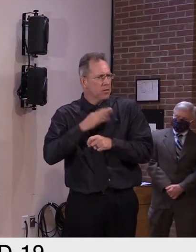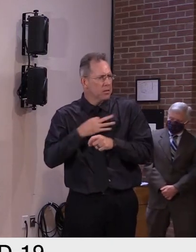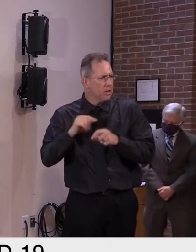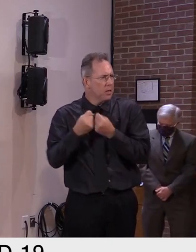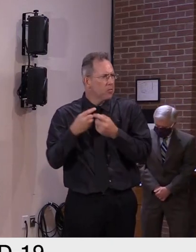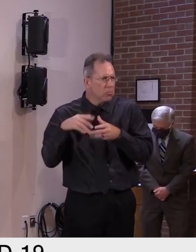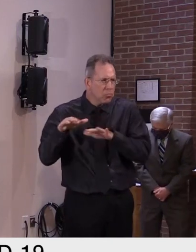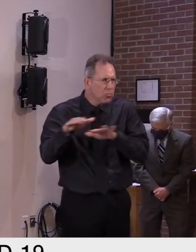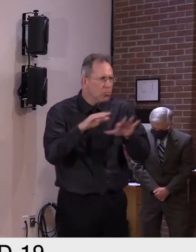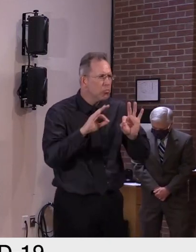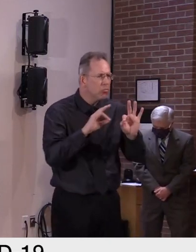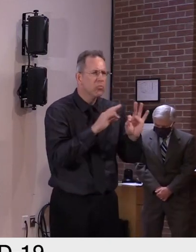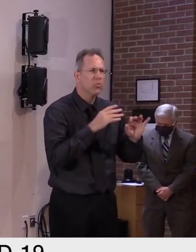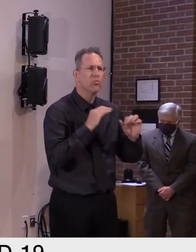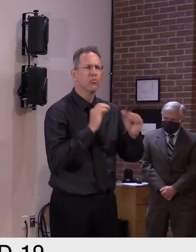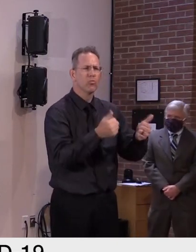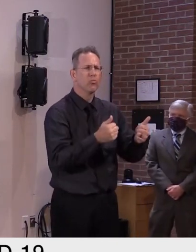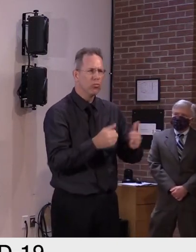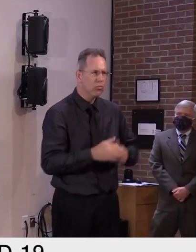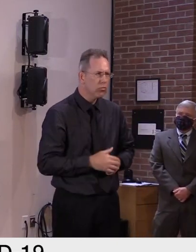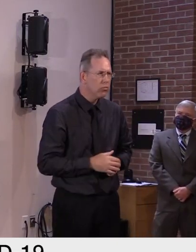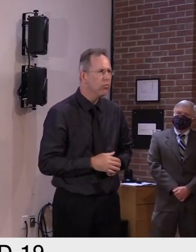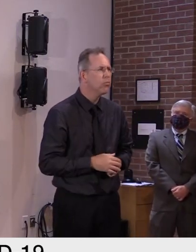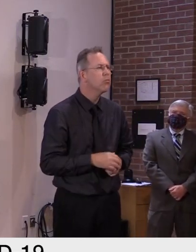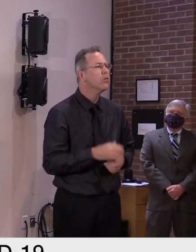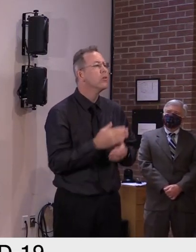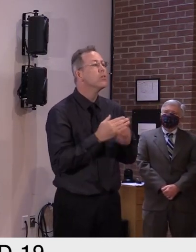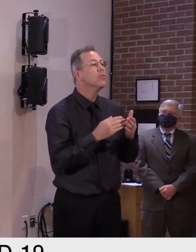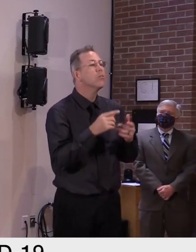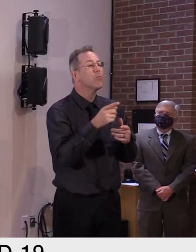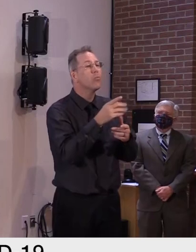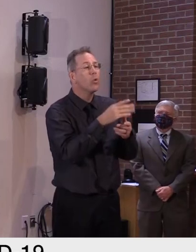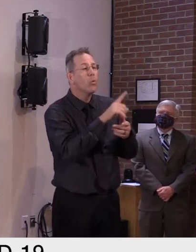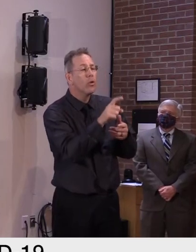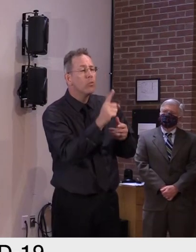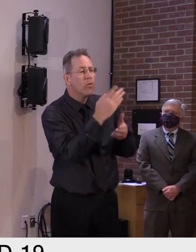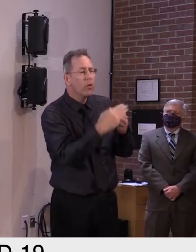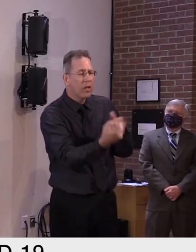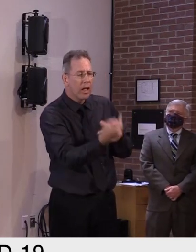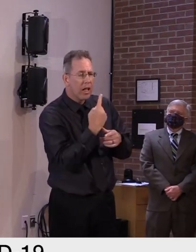activities, I frankly don't worry too much about regions because,